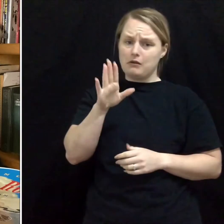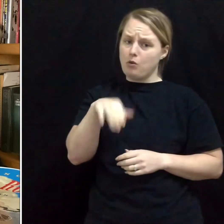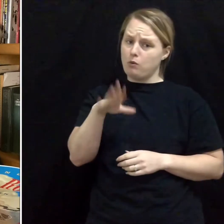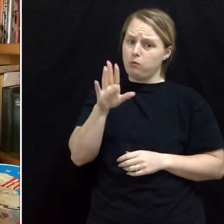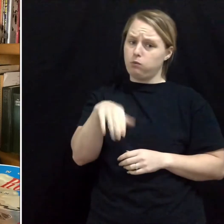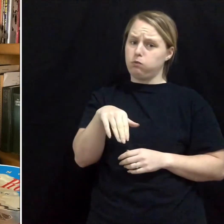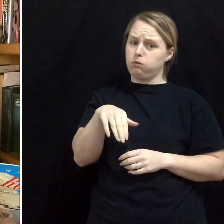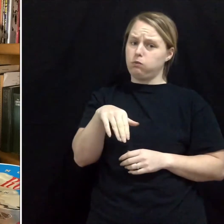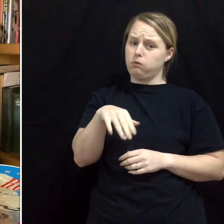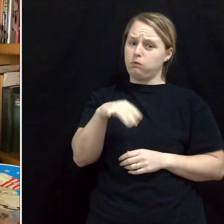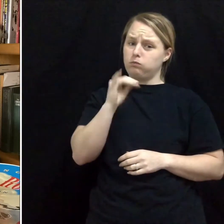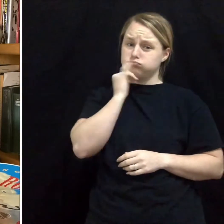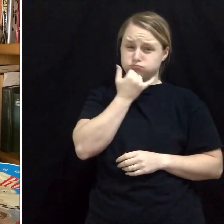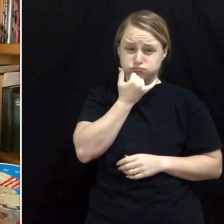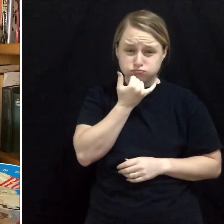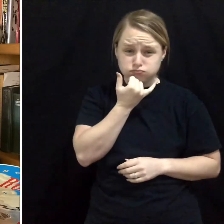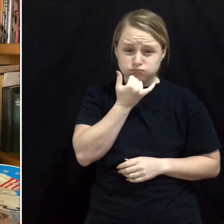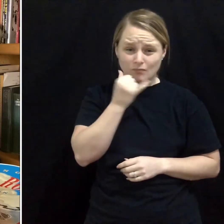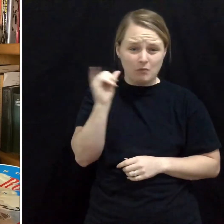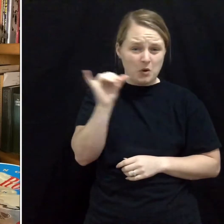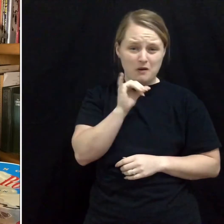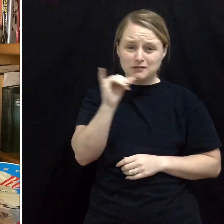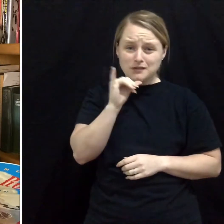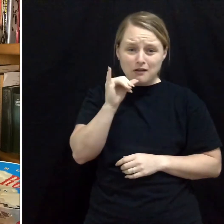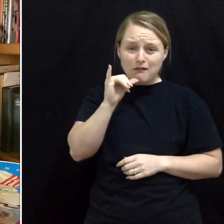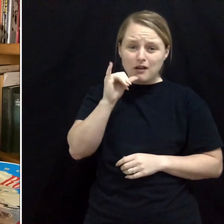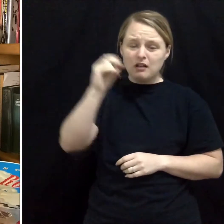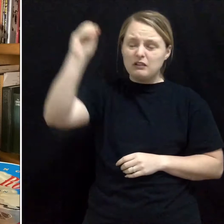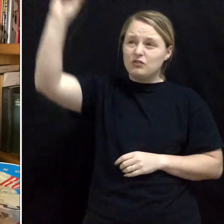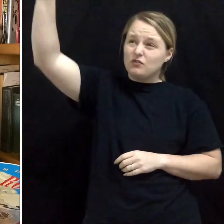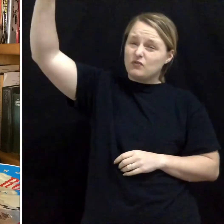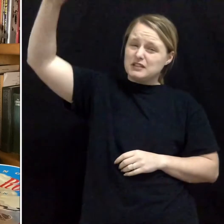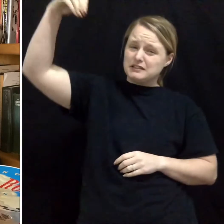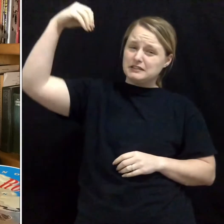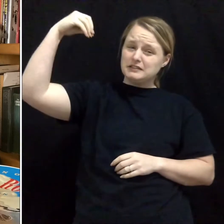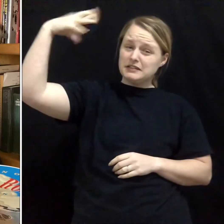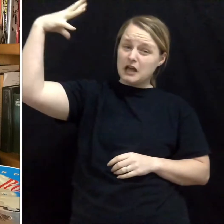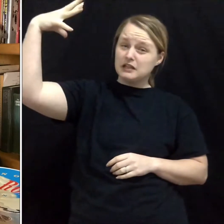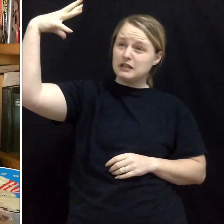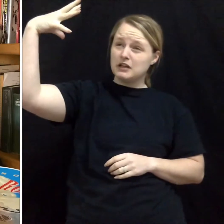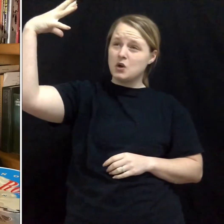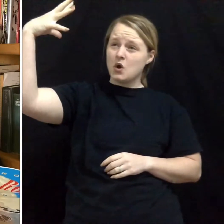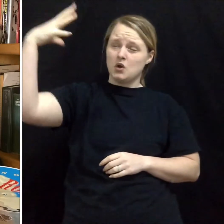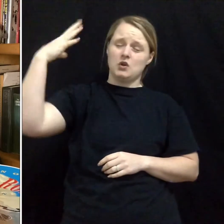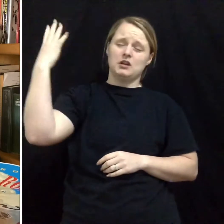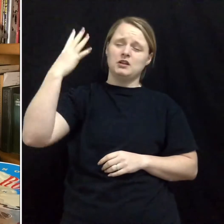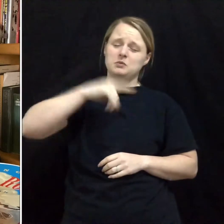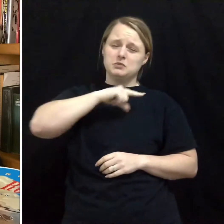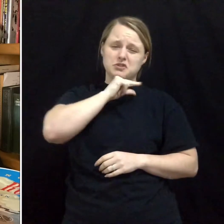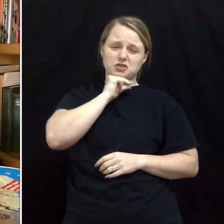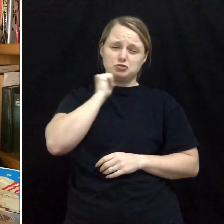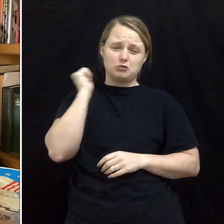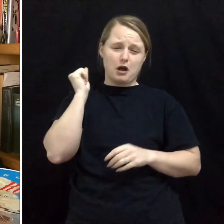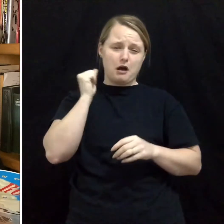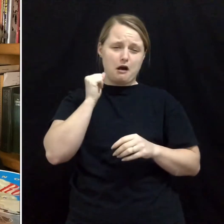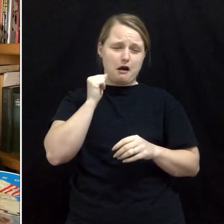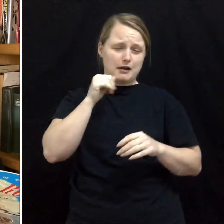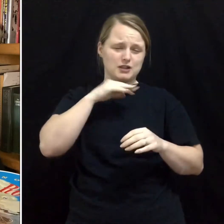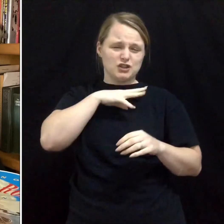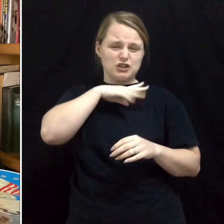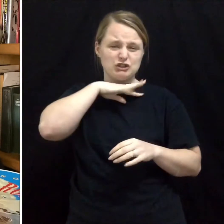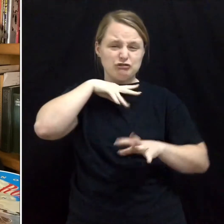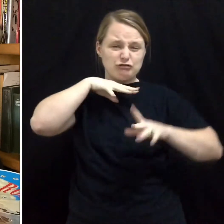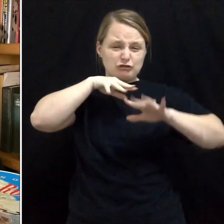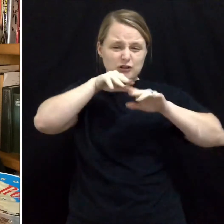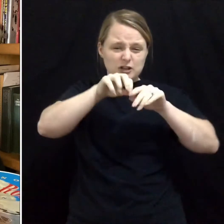on. The mighty sun was draining the moisture out of every living thing it touched. Even the rocks were